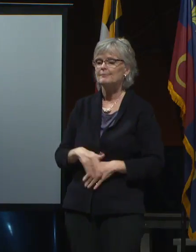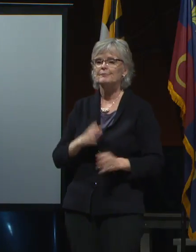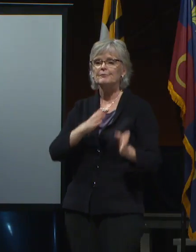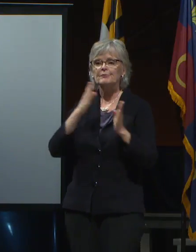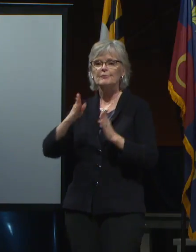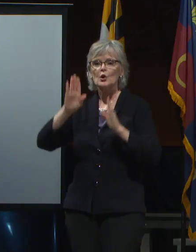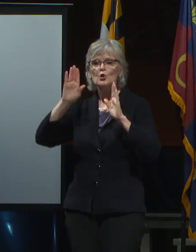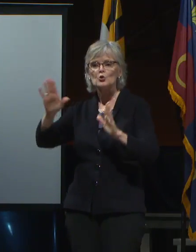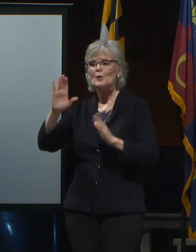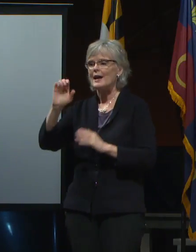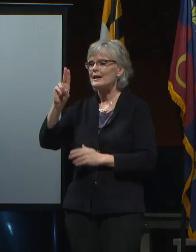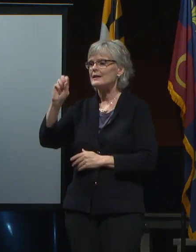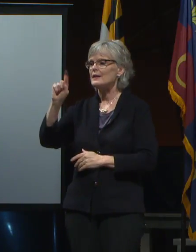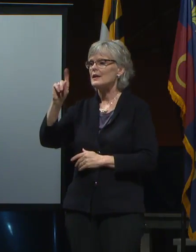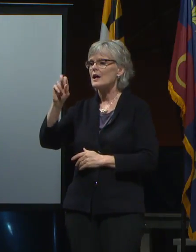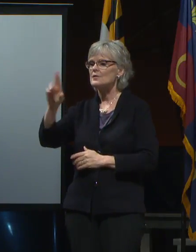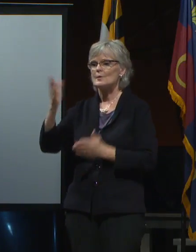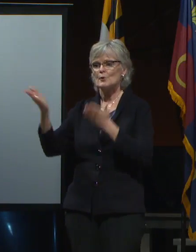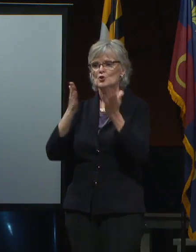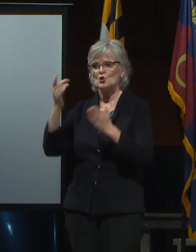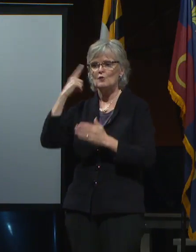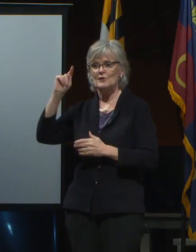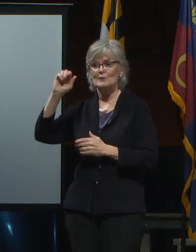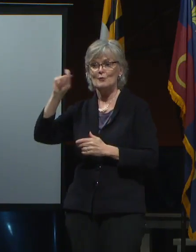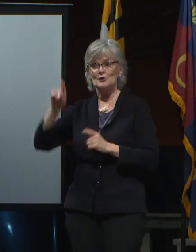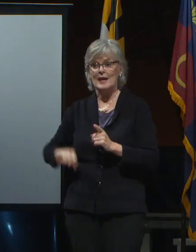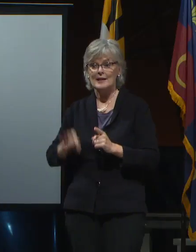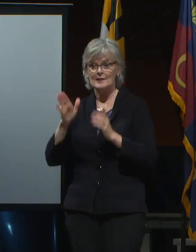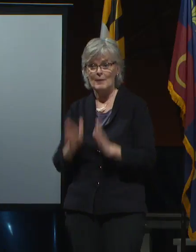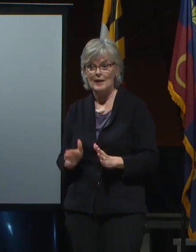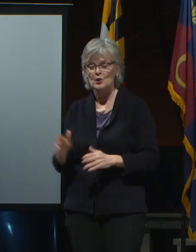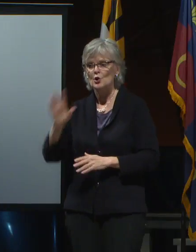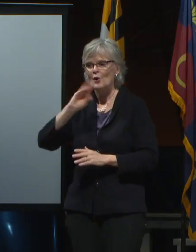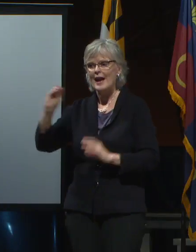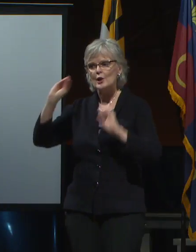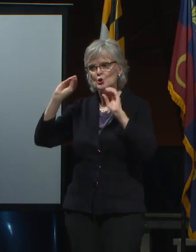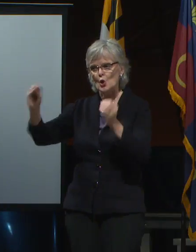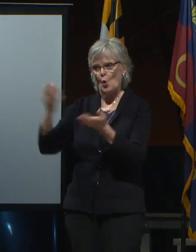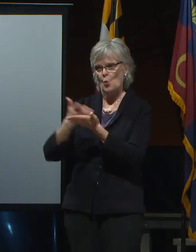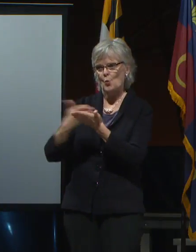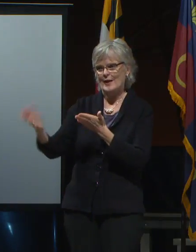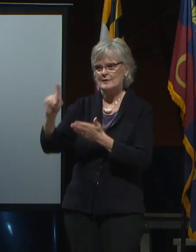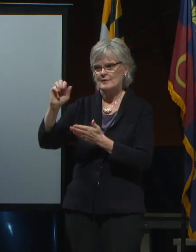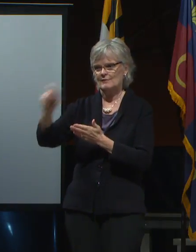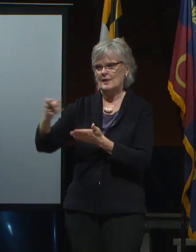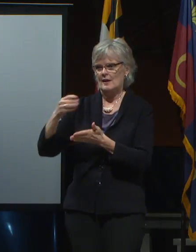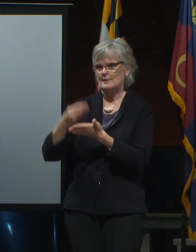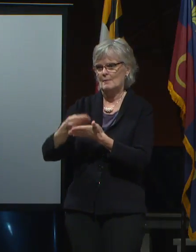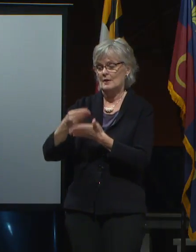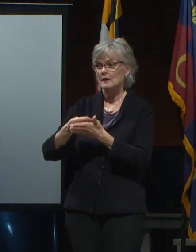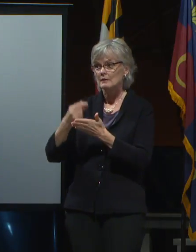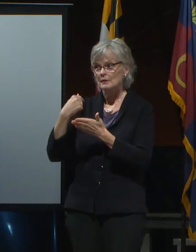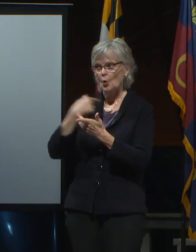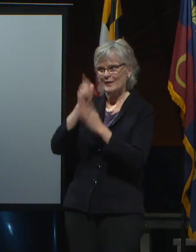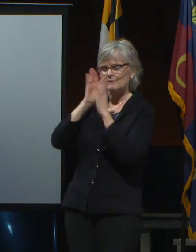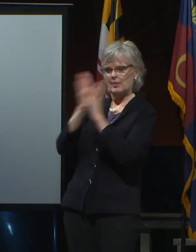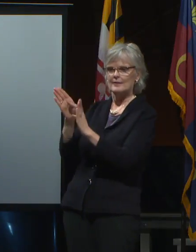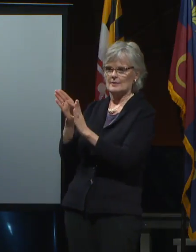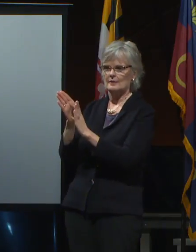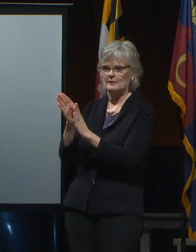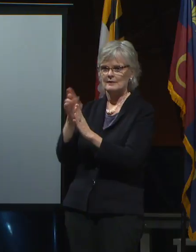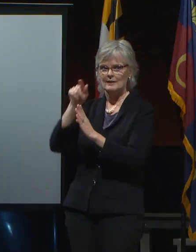great customer service to the taxpayer, and no waste of tax dollars. And we have listened. This